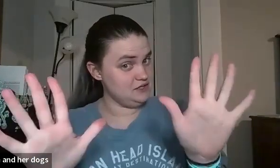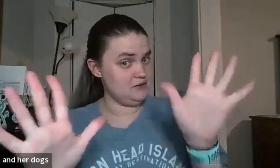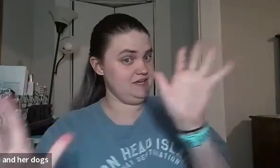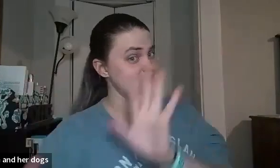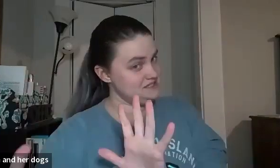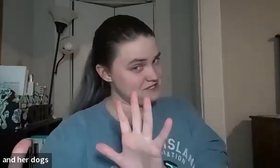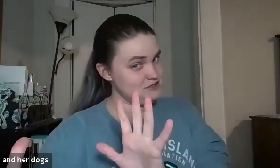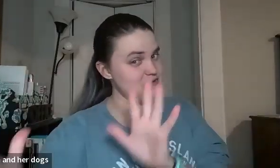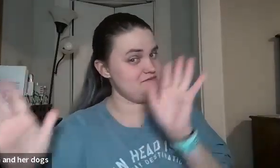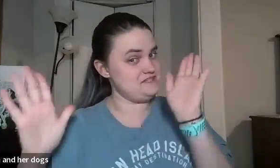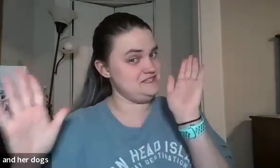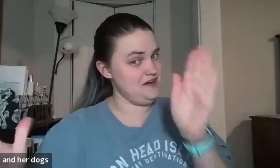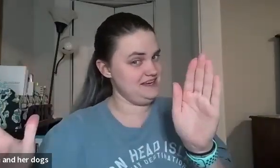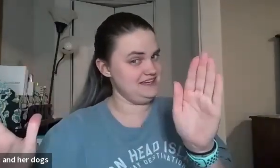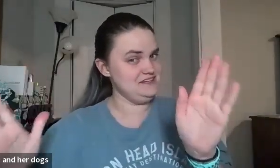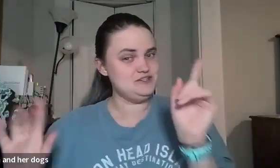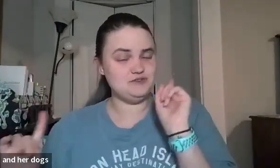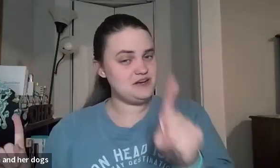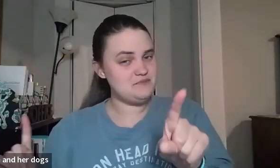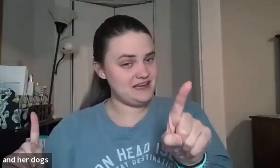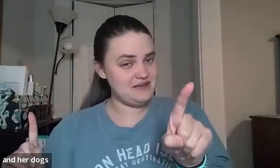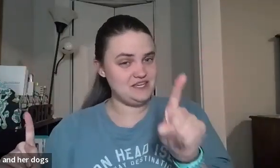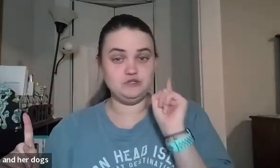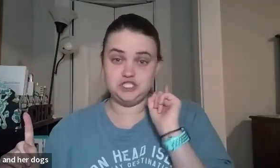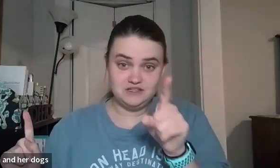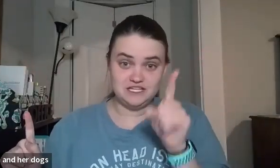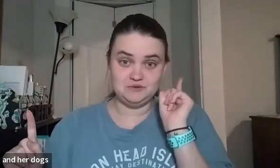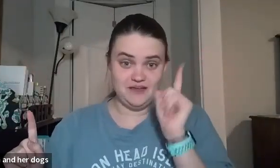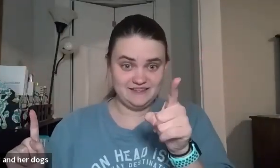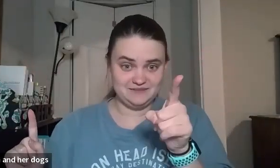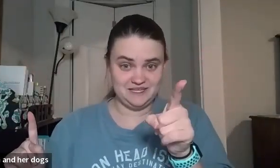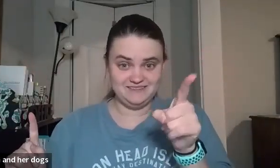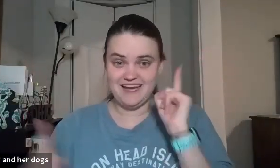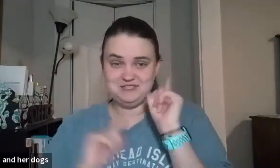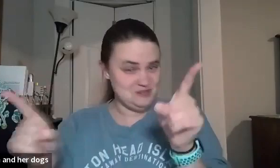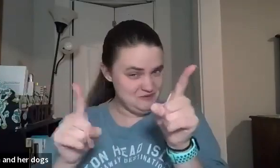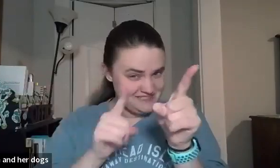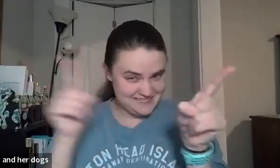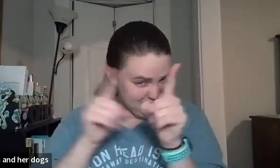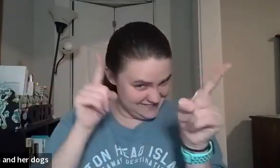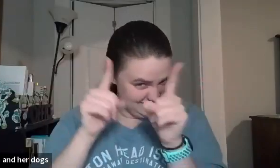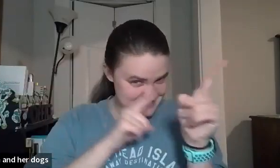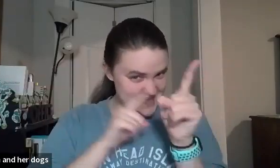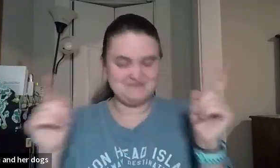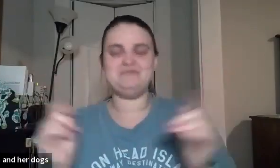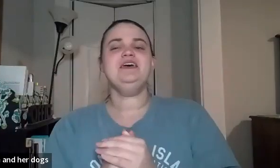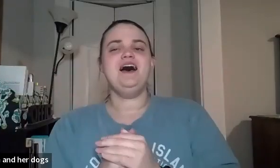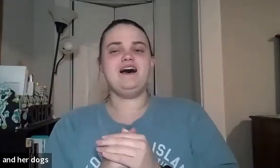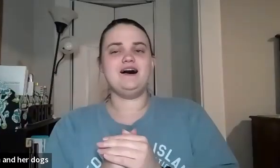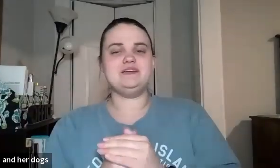you, I'm giving it to you, but if it's not it, do not come back at me and go, Gillian, you lied to me. I do not want anybody to get mad at me. Is